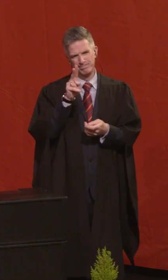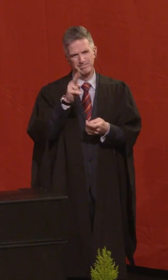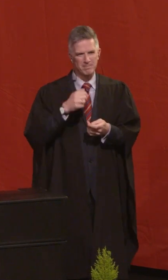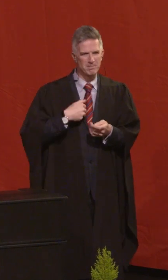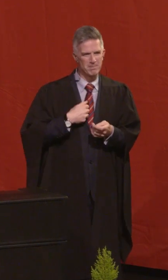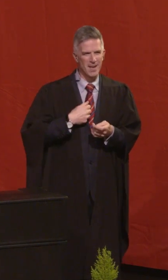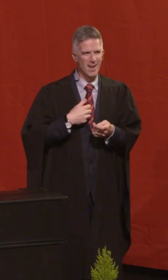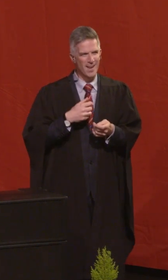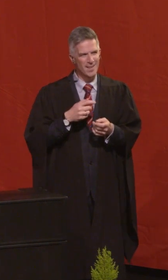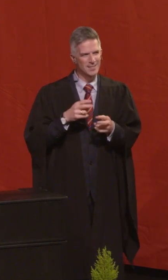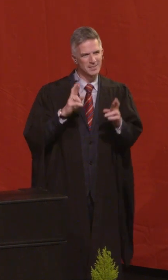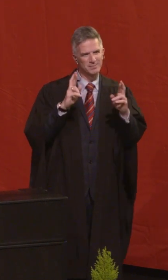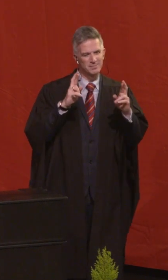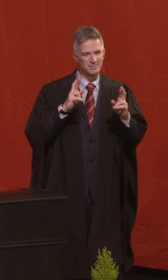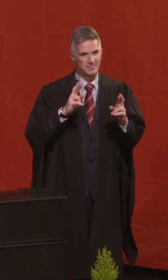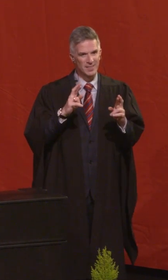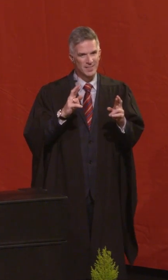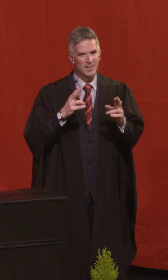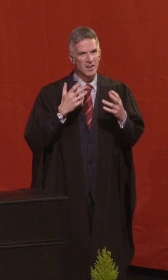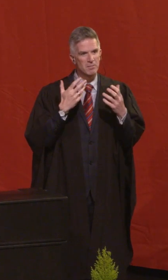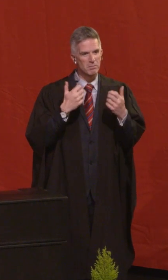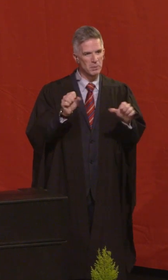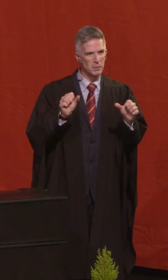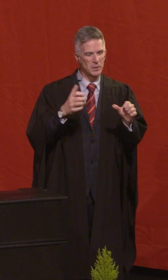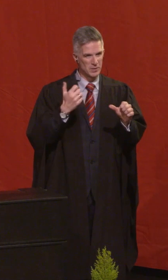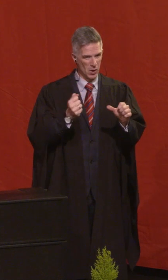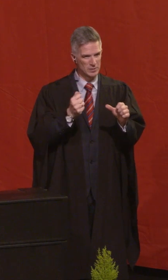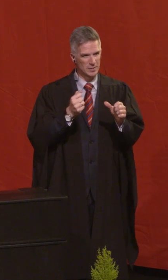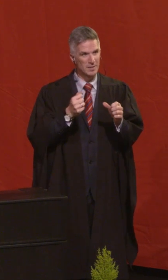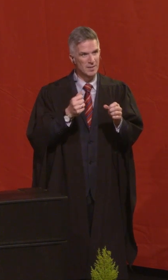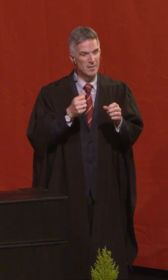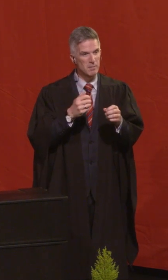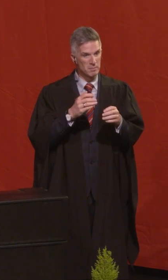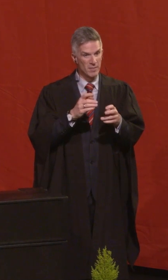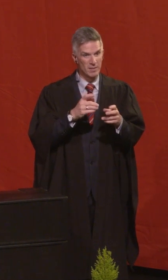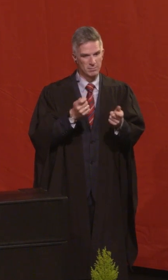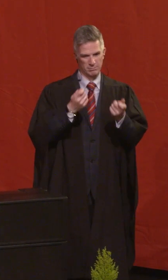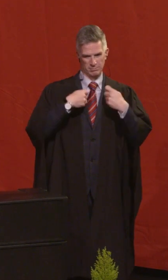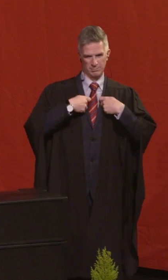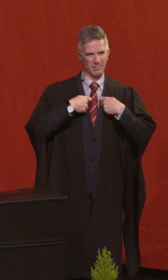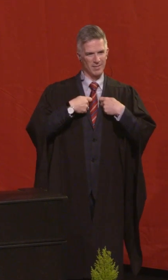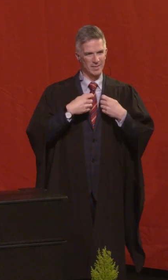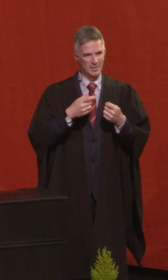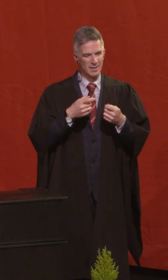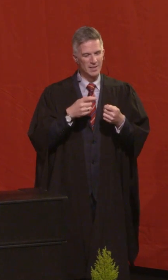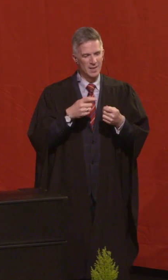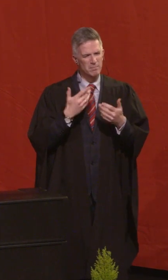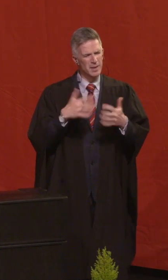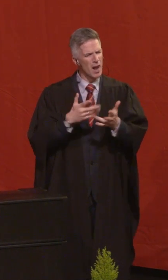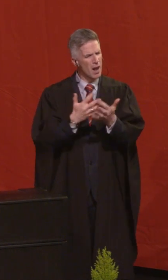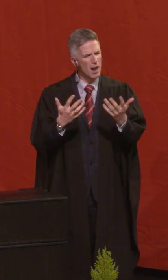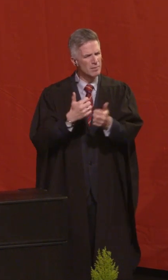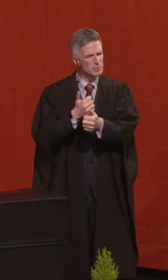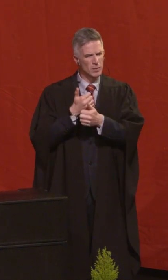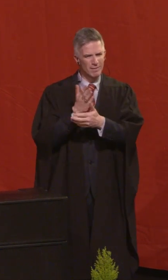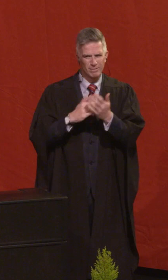the day I got my unconditional offer to study a master's degree in digital marketing management, I've had so much support from both the academic and